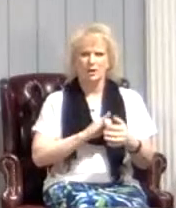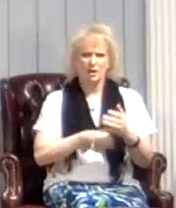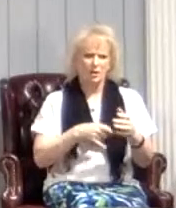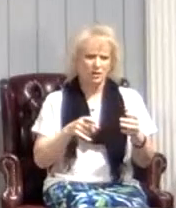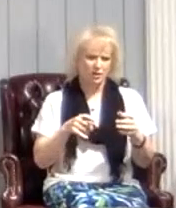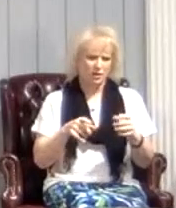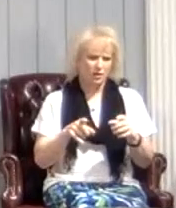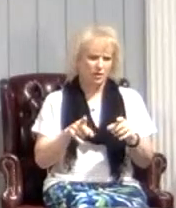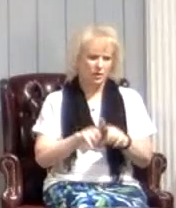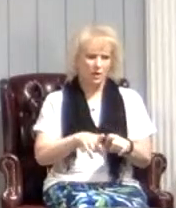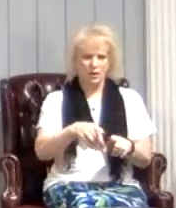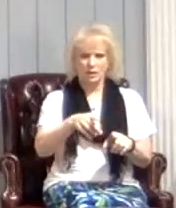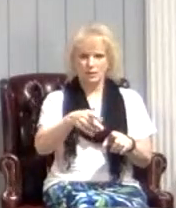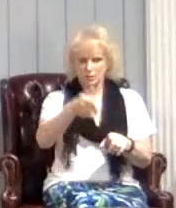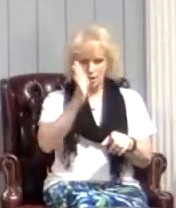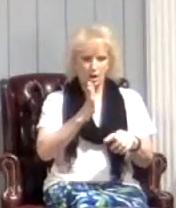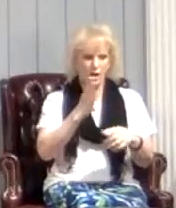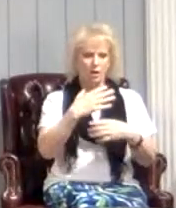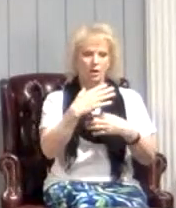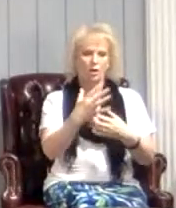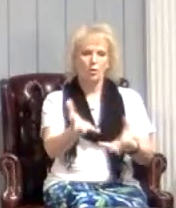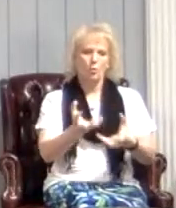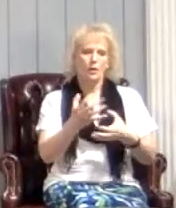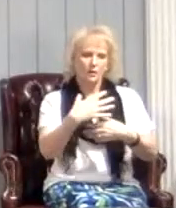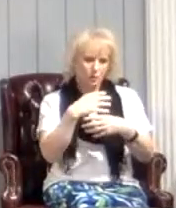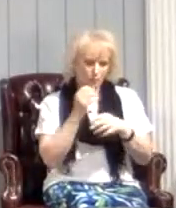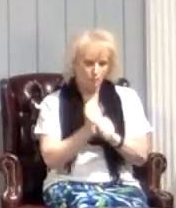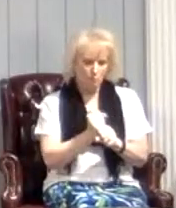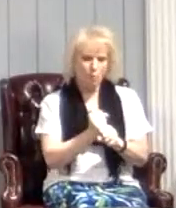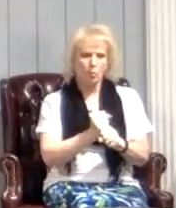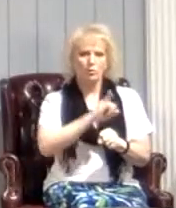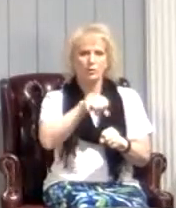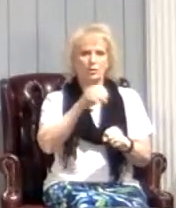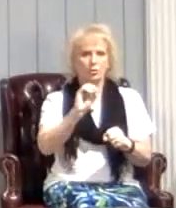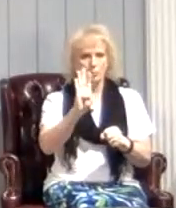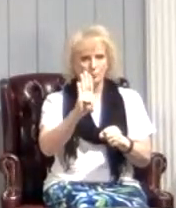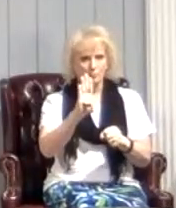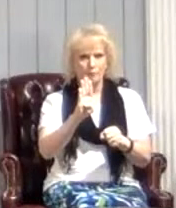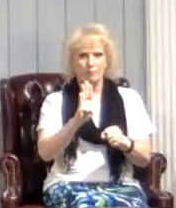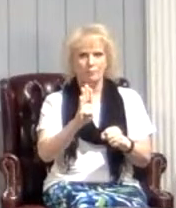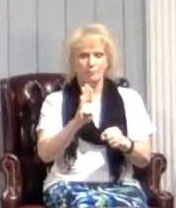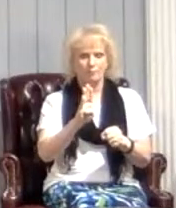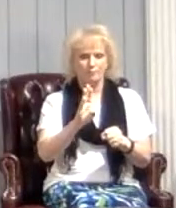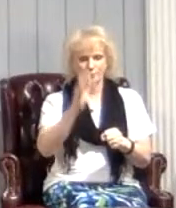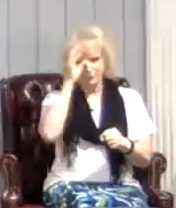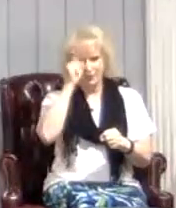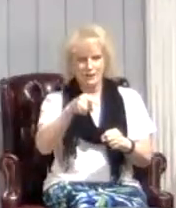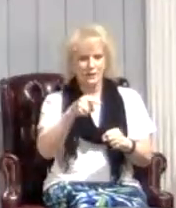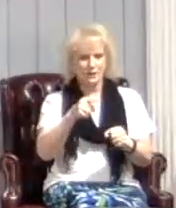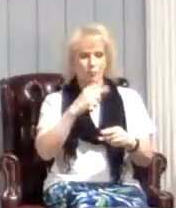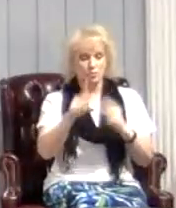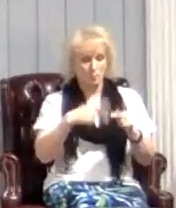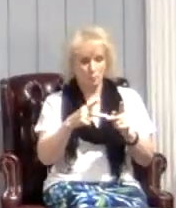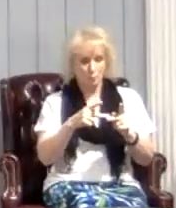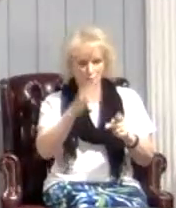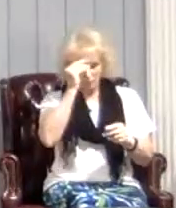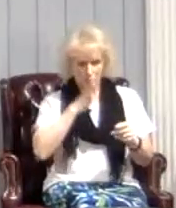he wants to mold Job. And Job is a perfect man and just, and he eschewed evil and all of that. But